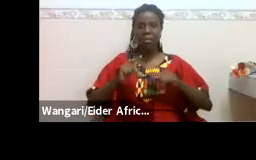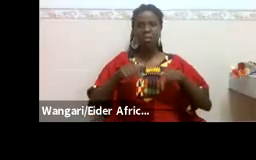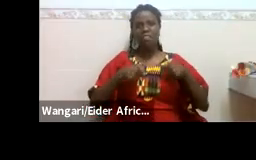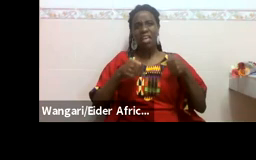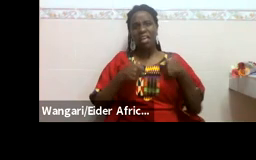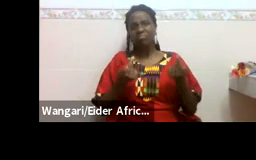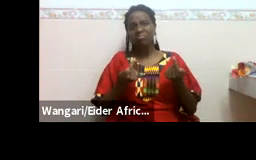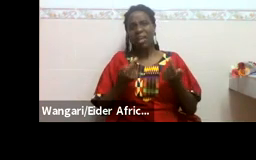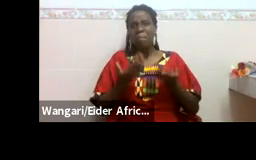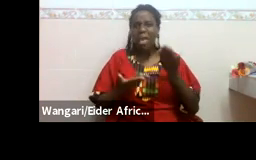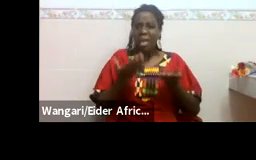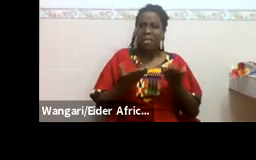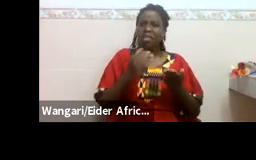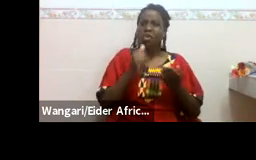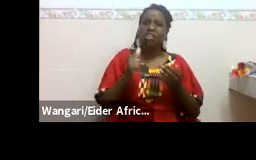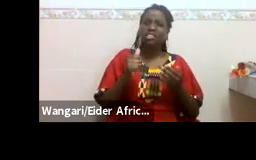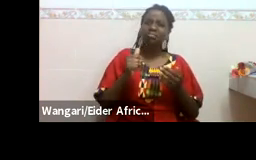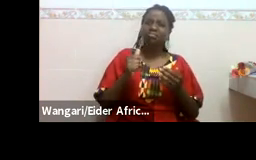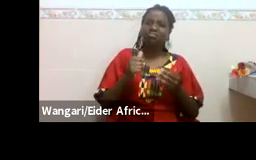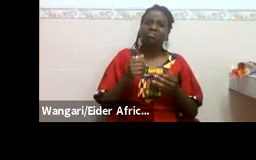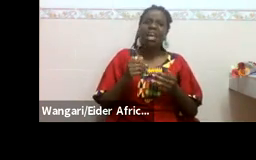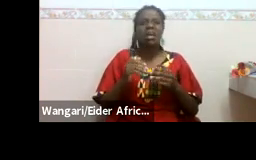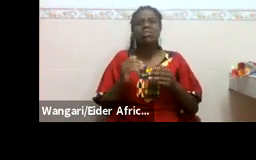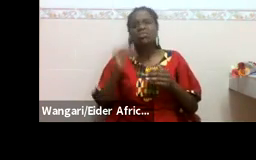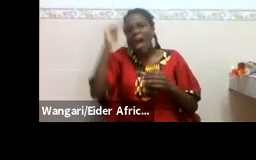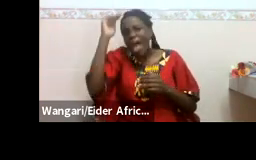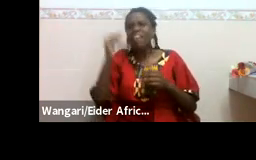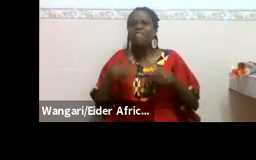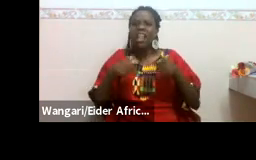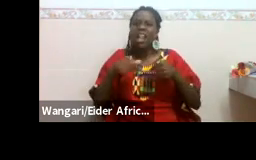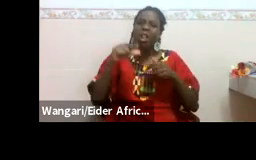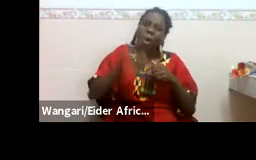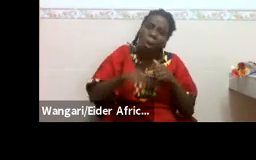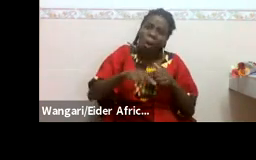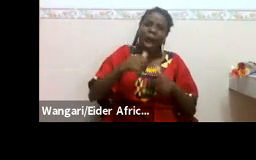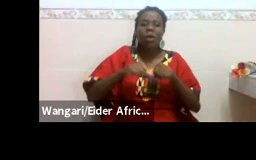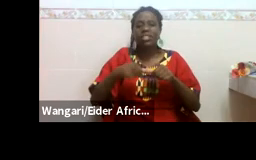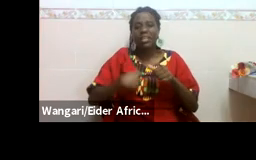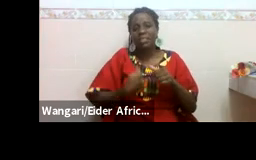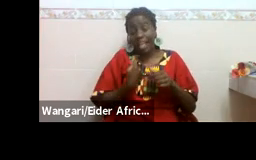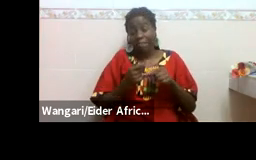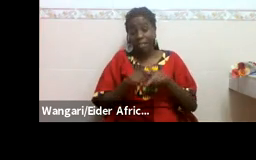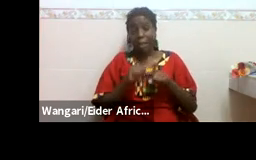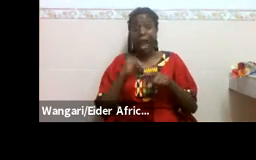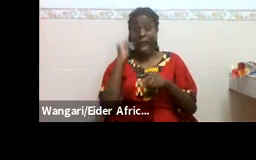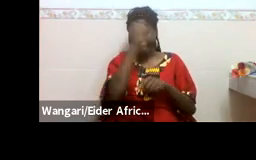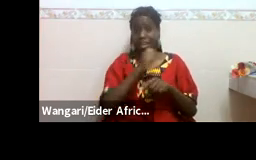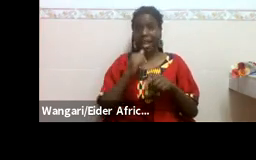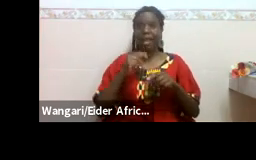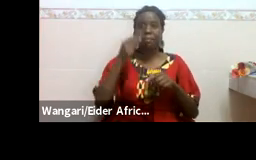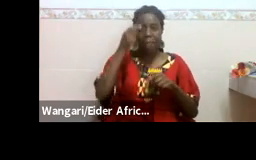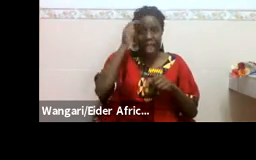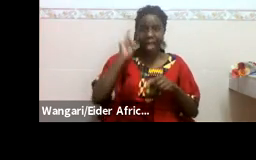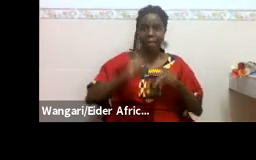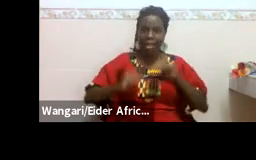not just in this aspect, but in our own general day-to-day life as well. This paper will actually